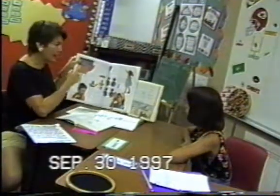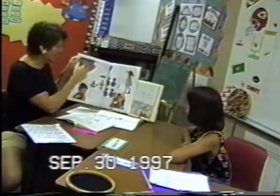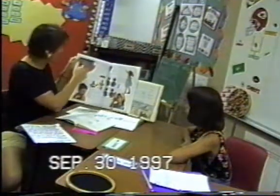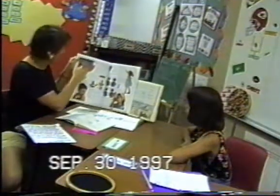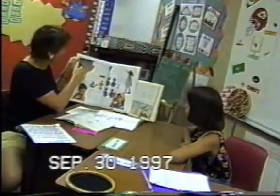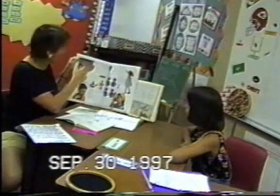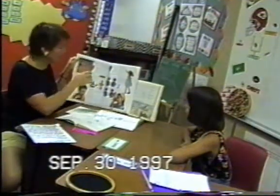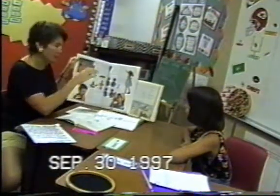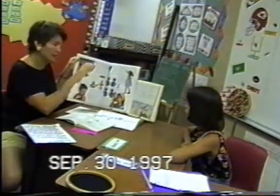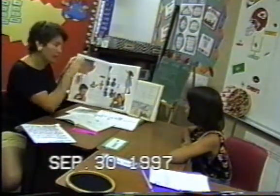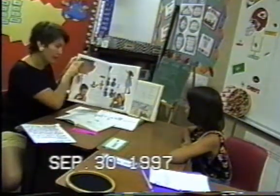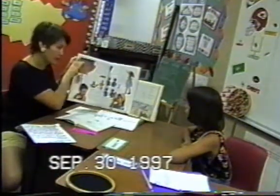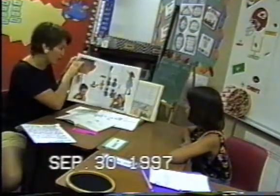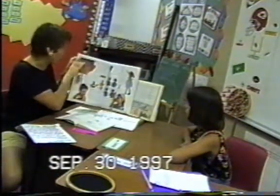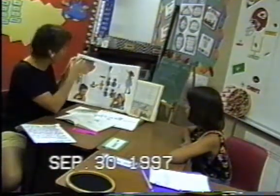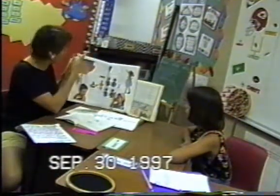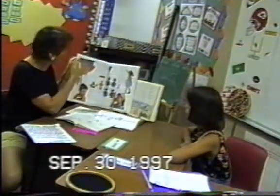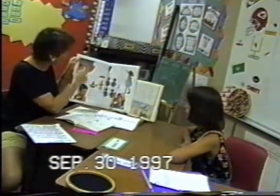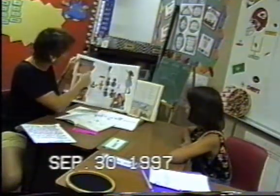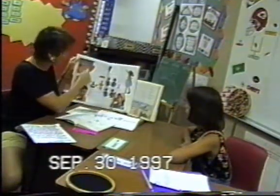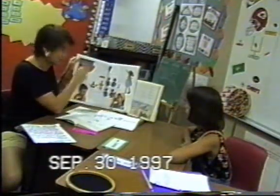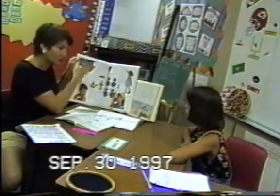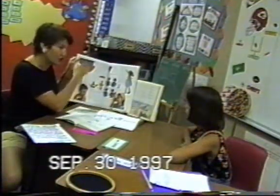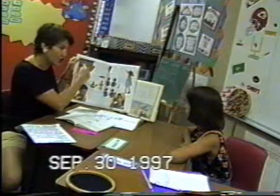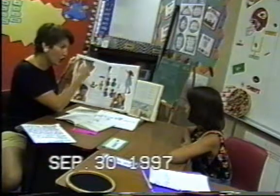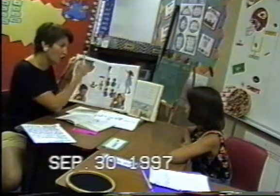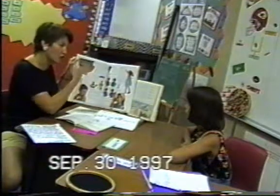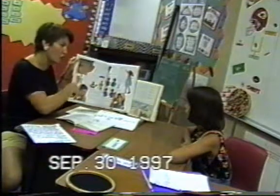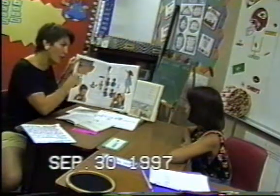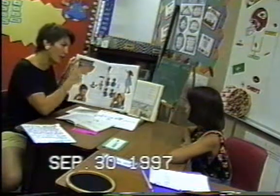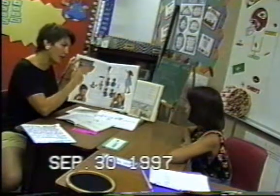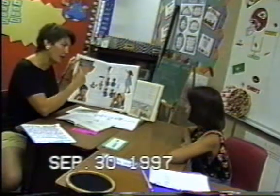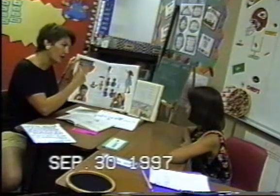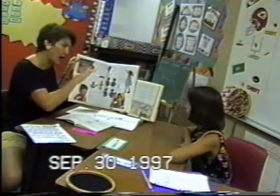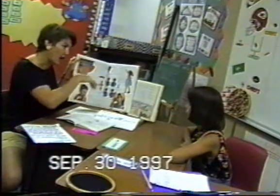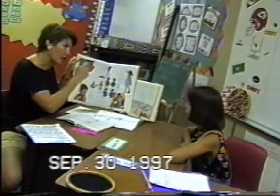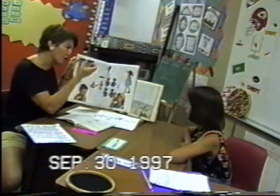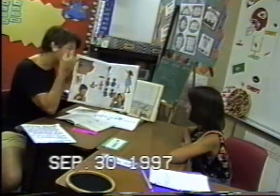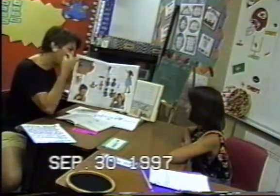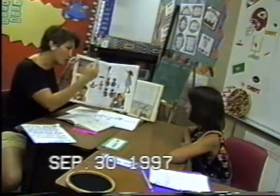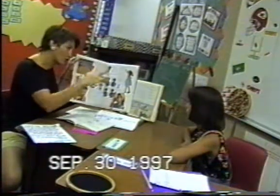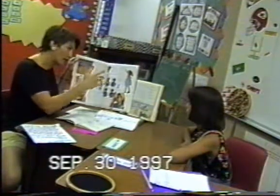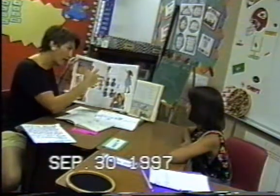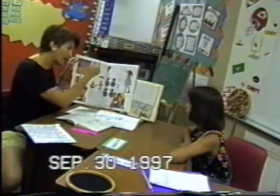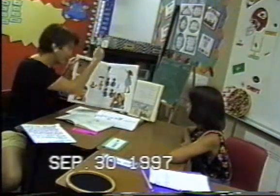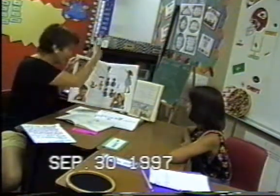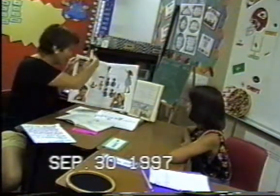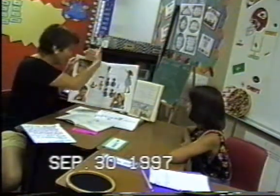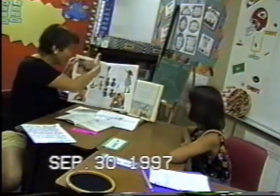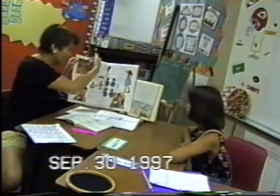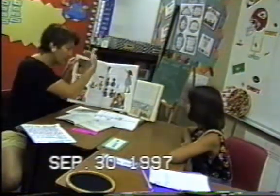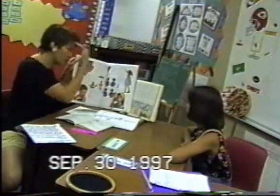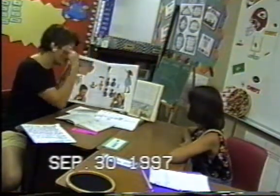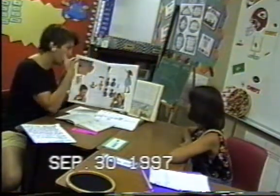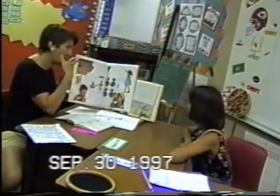like this picture because it shows how the sound travels inside your